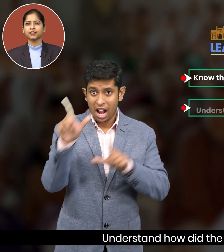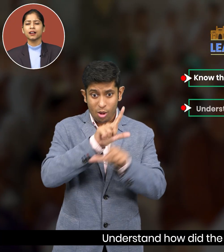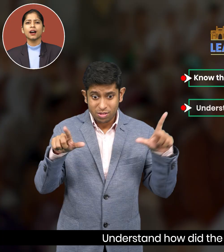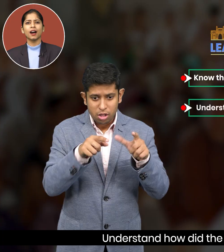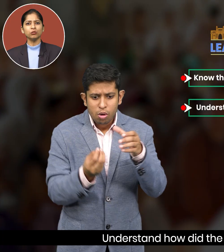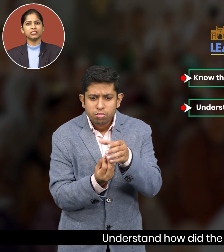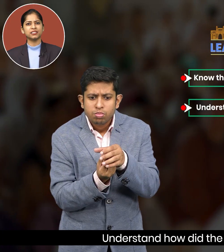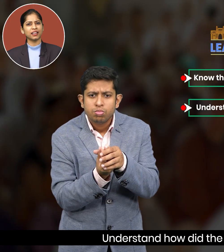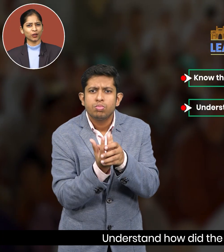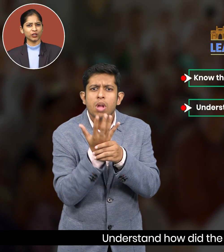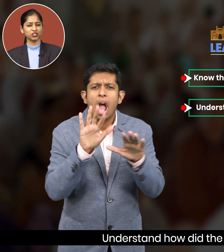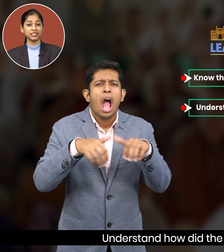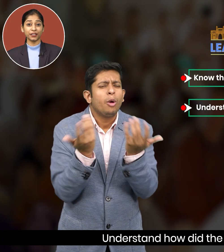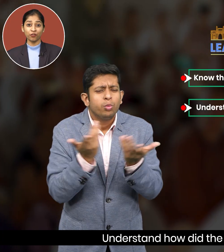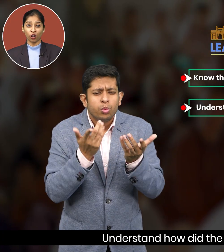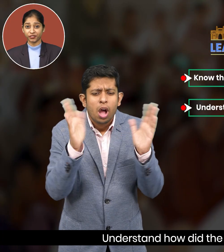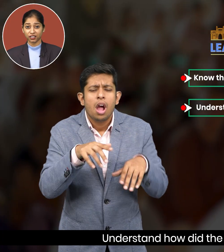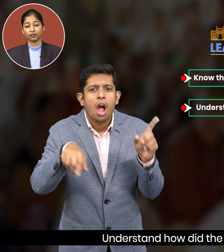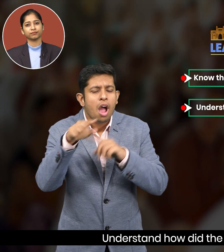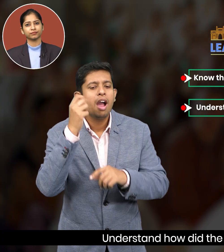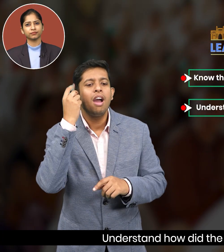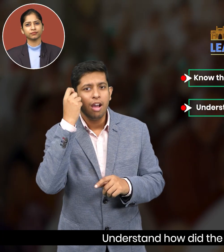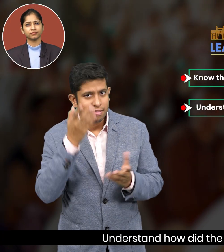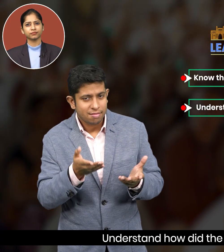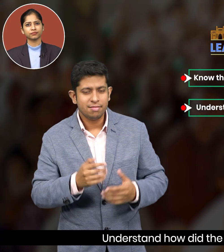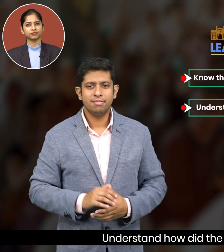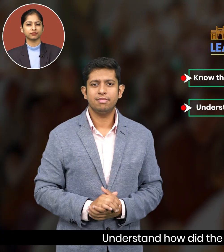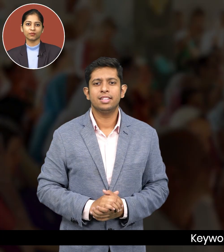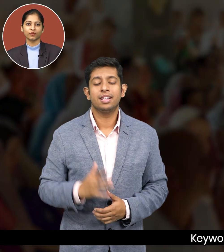Understand how did the language is evolved.